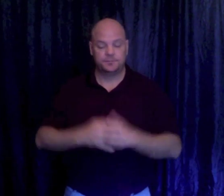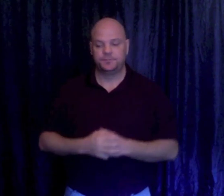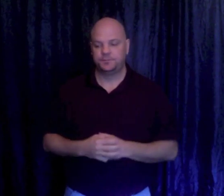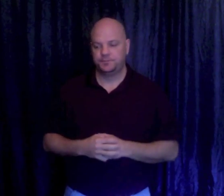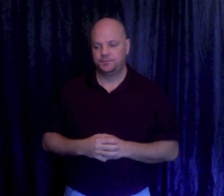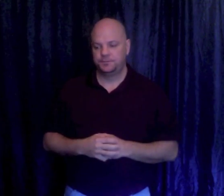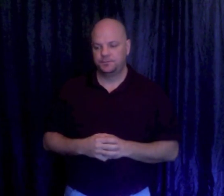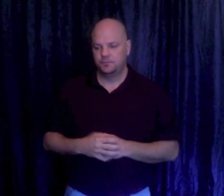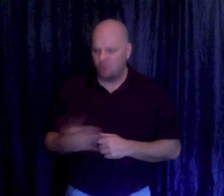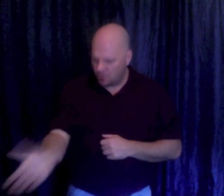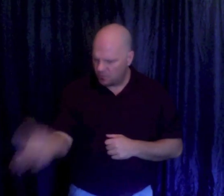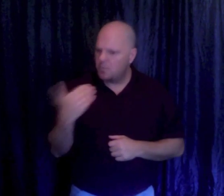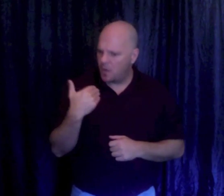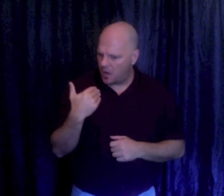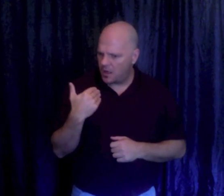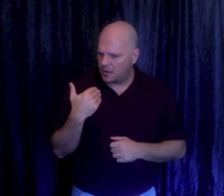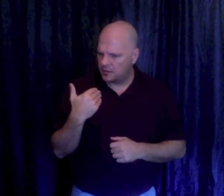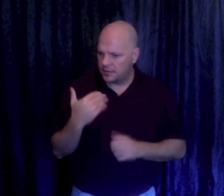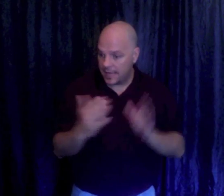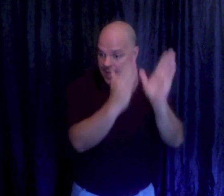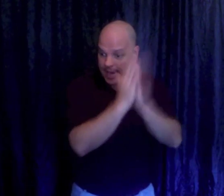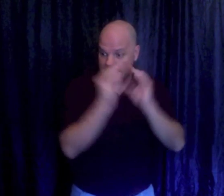come along, ask to teacher, question mark?